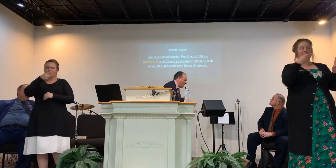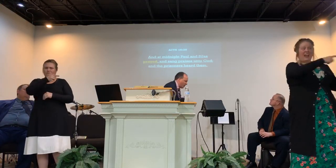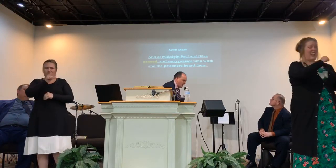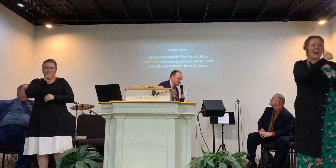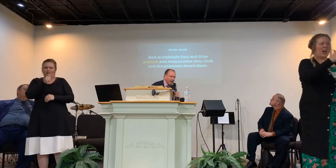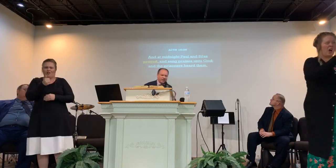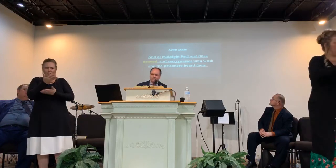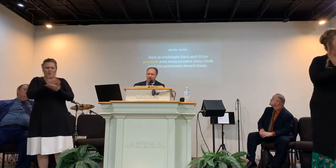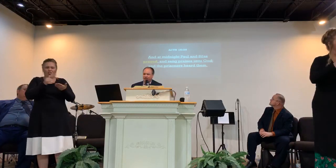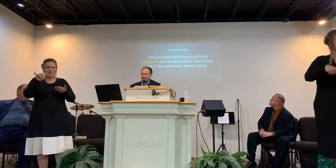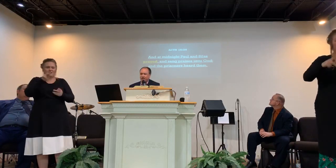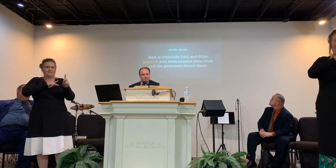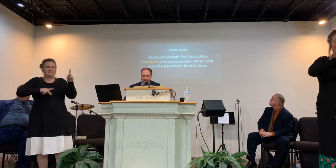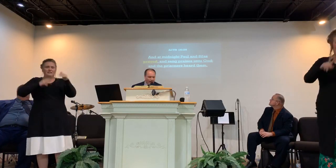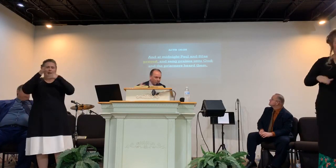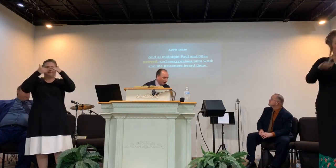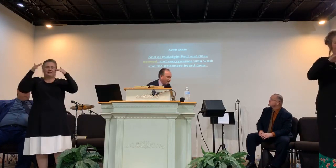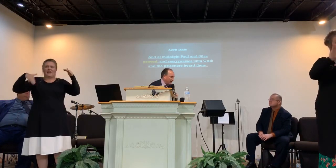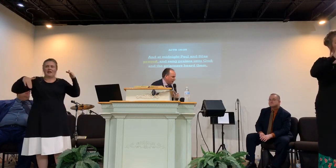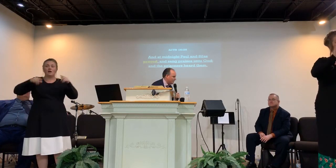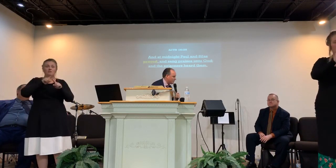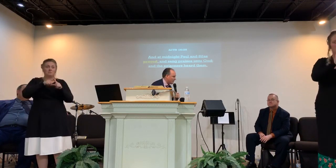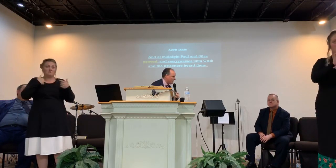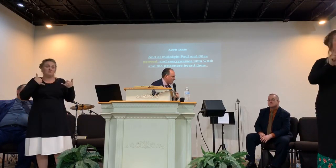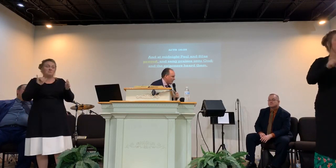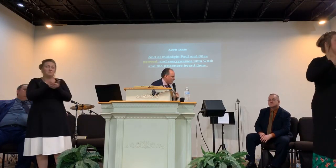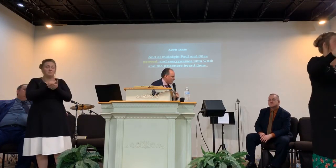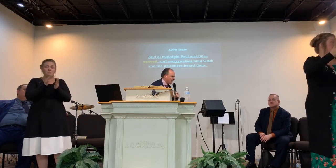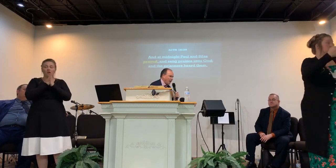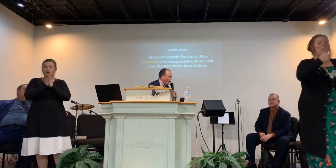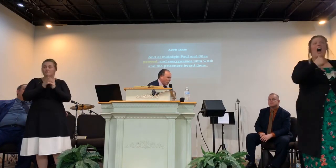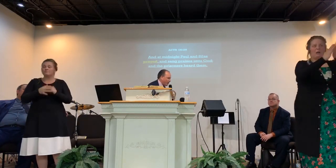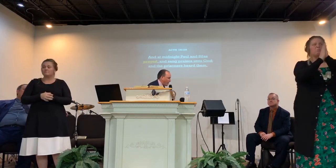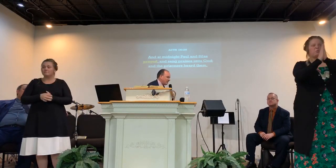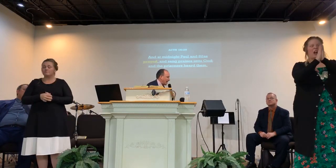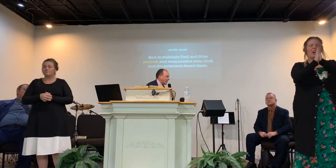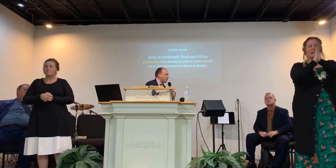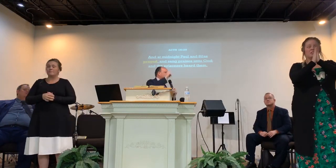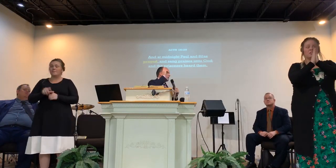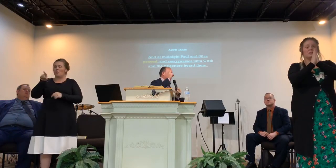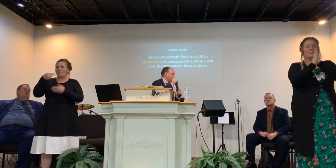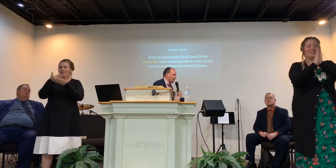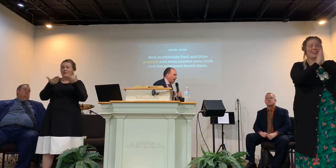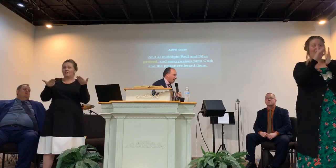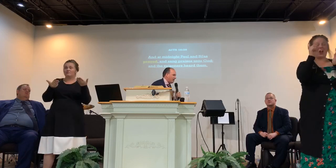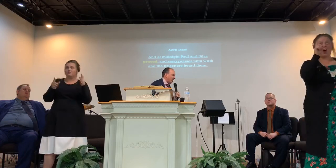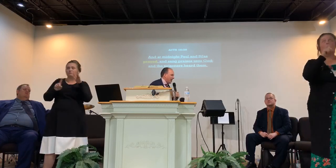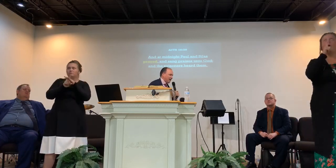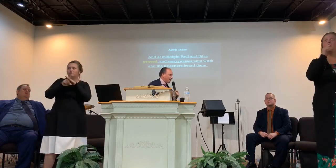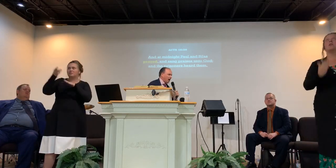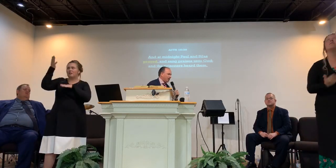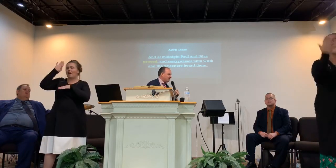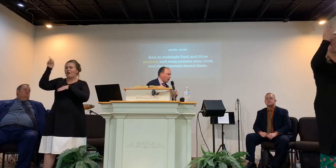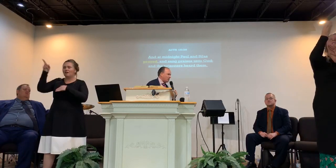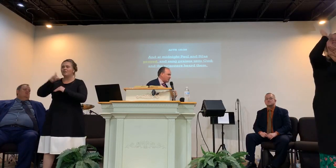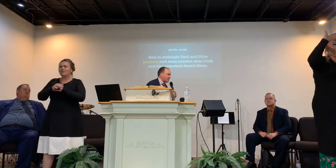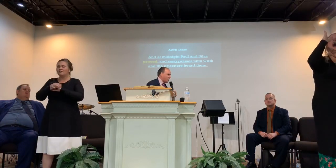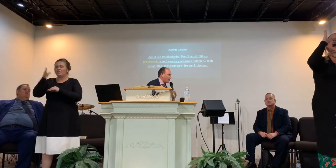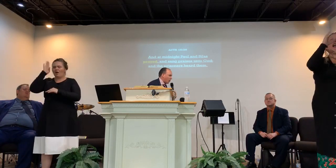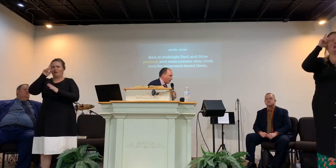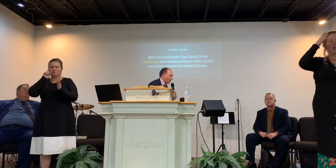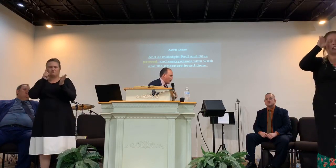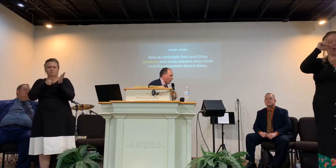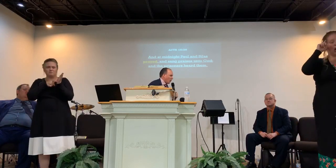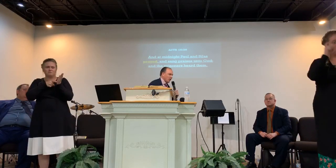you're not even a part of this kingdom yet. But I'm praying. The only thing that ever came up to God and God noticed